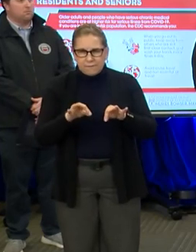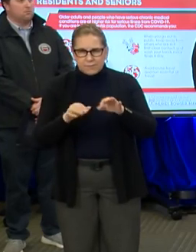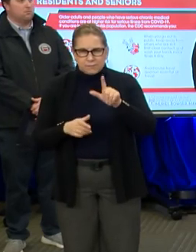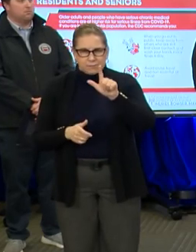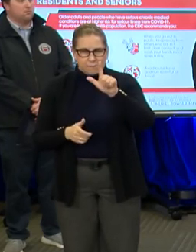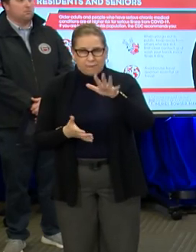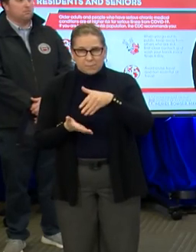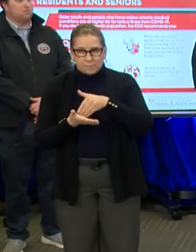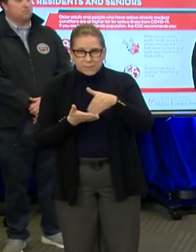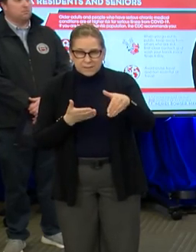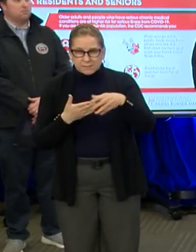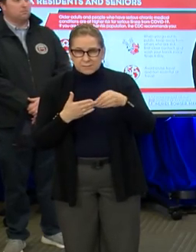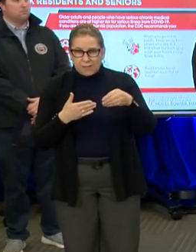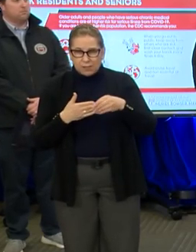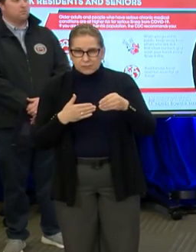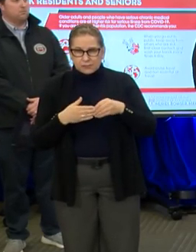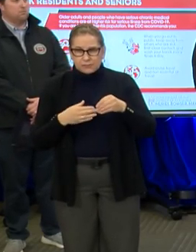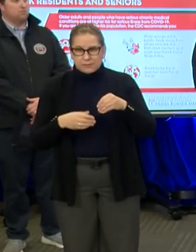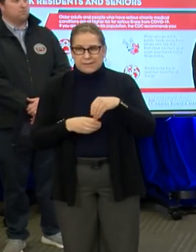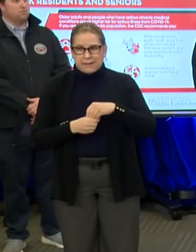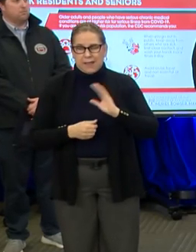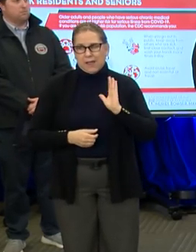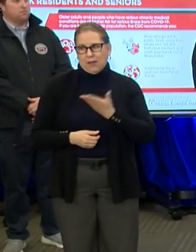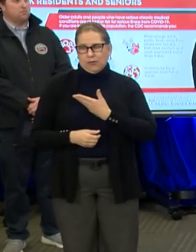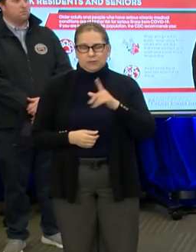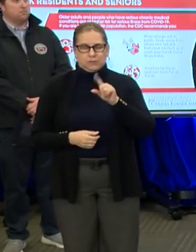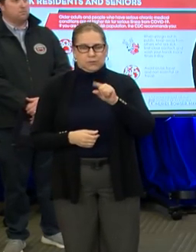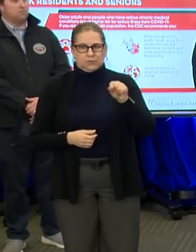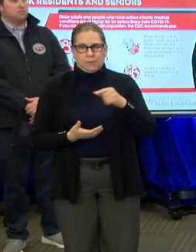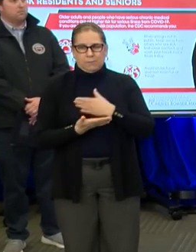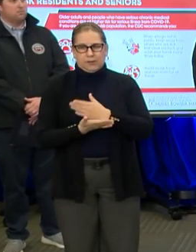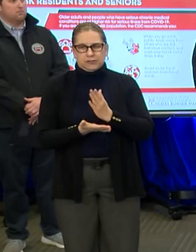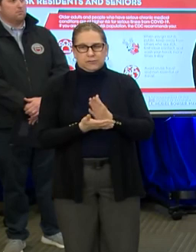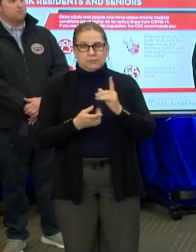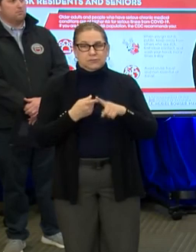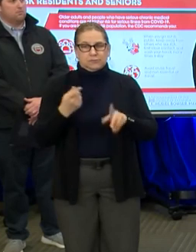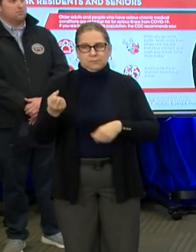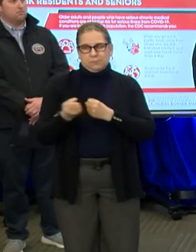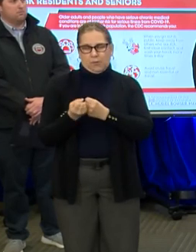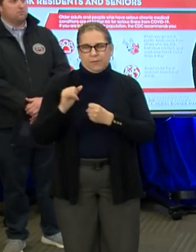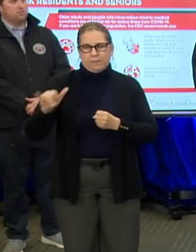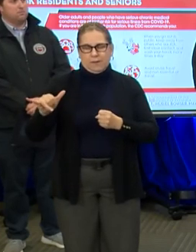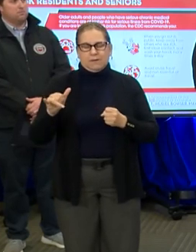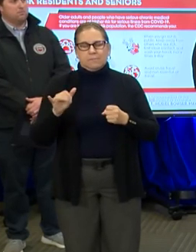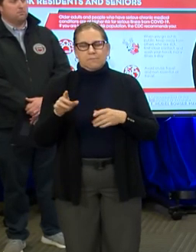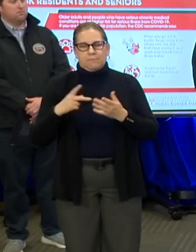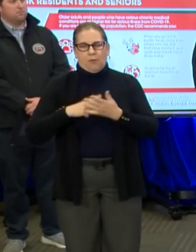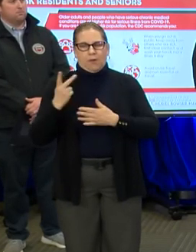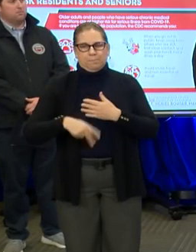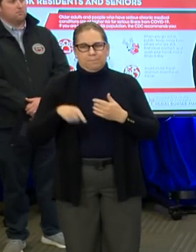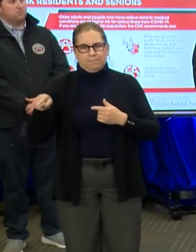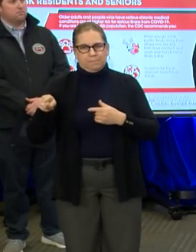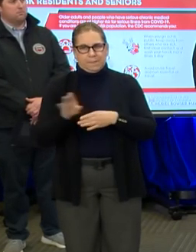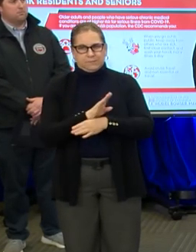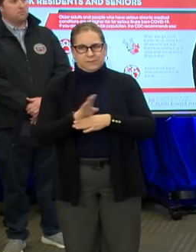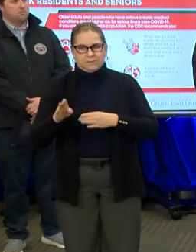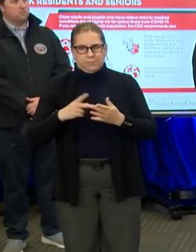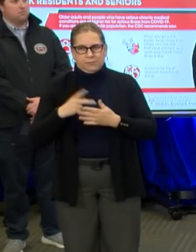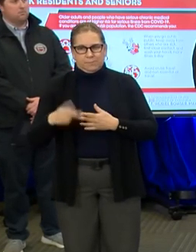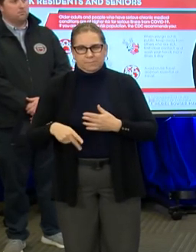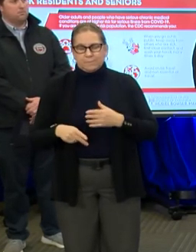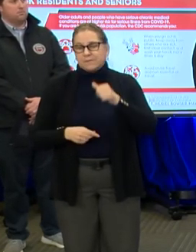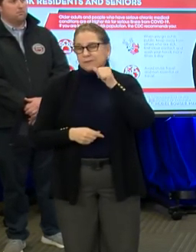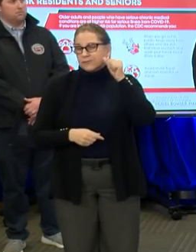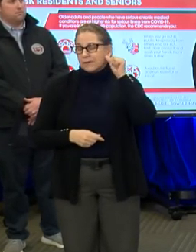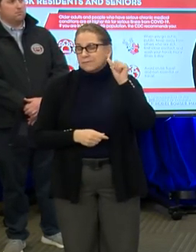to fund that program. And yesterday at 2 p.m., the application went live, and people can find out about